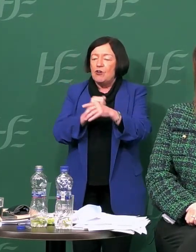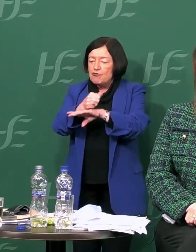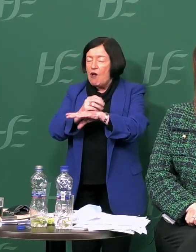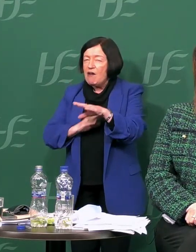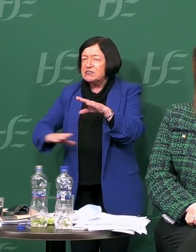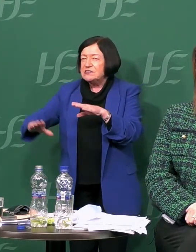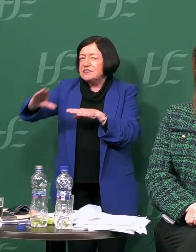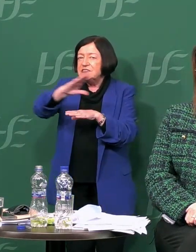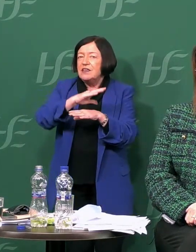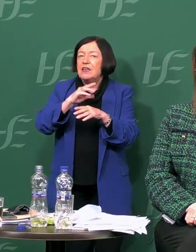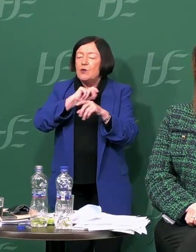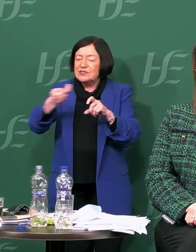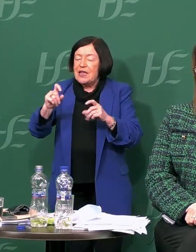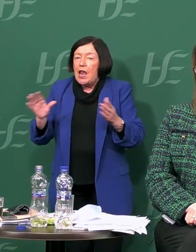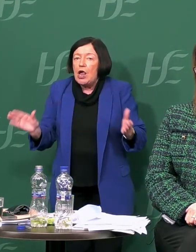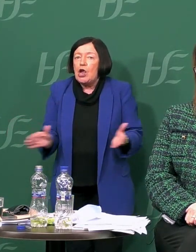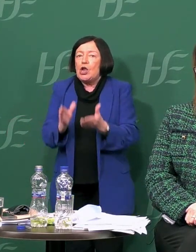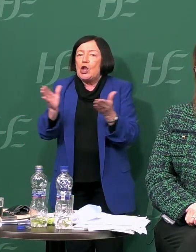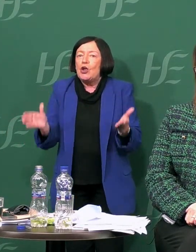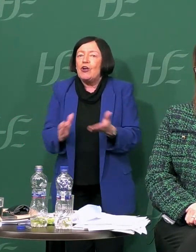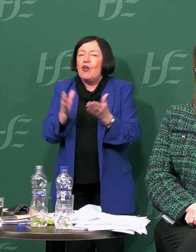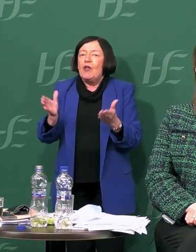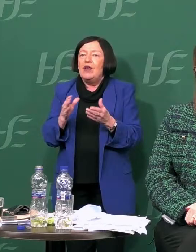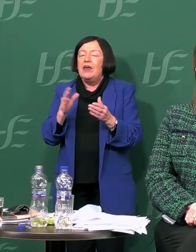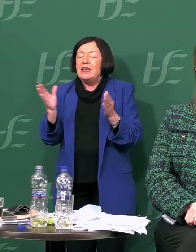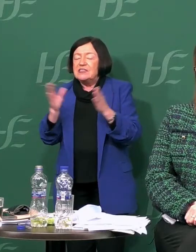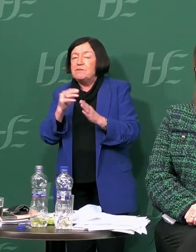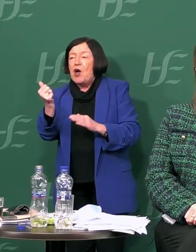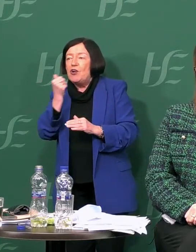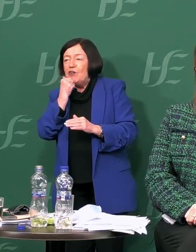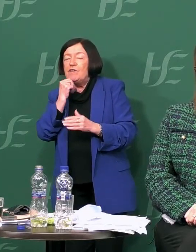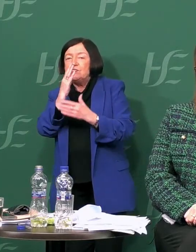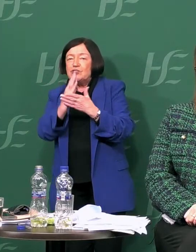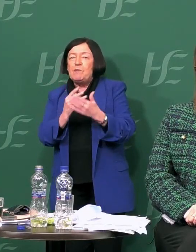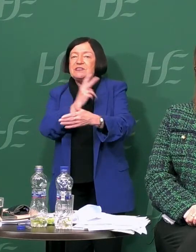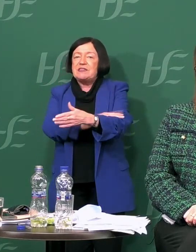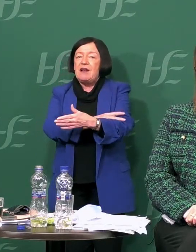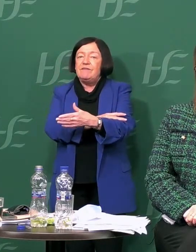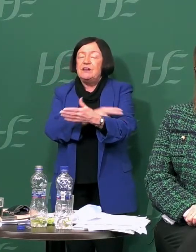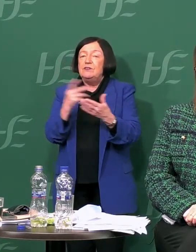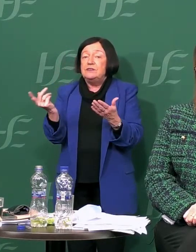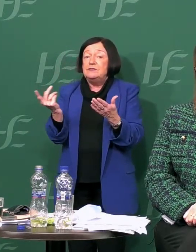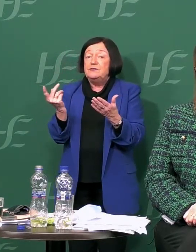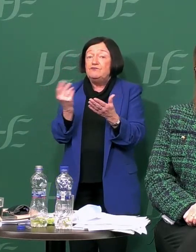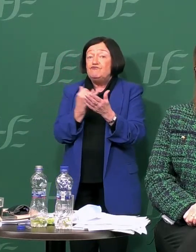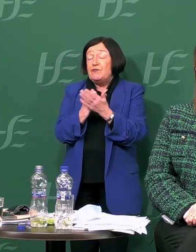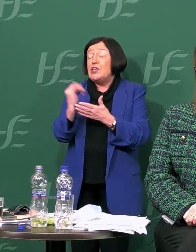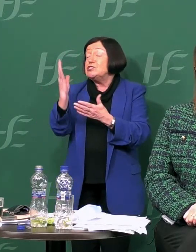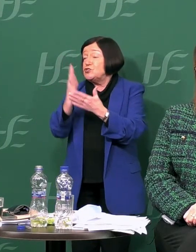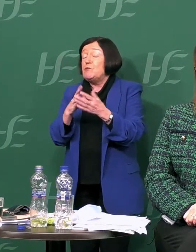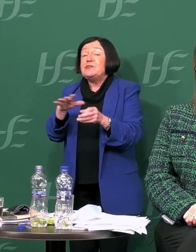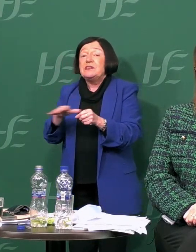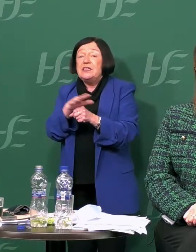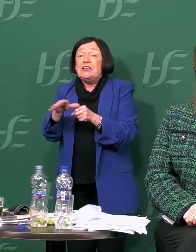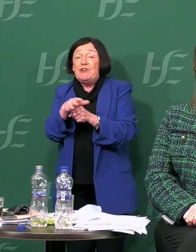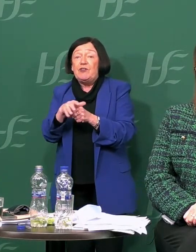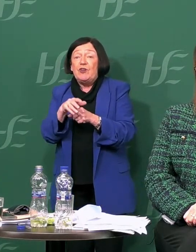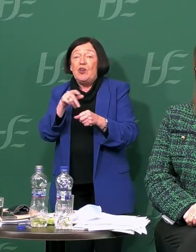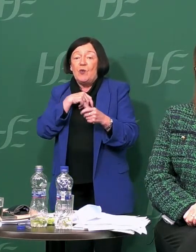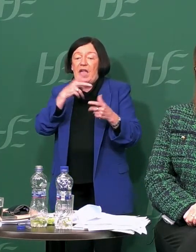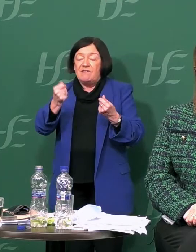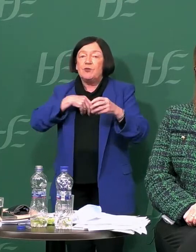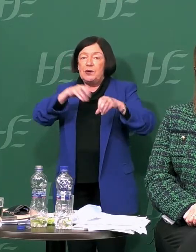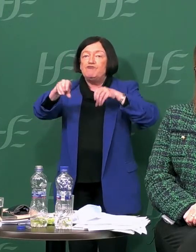still encouraging and communicating a smaller number relative of staff, and in some cases, staff would have to be